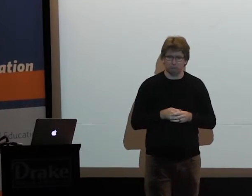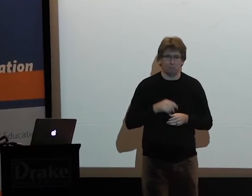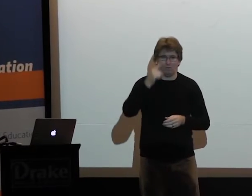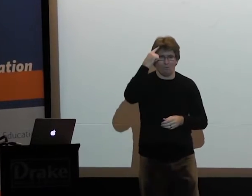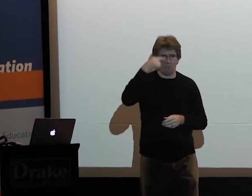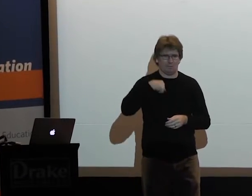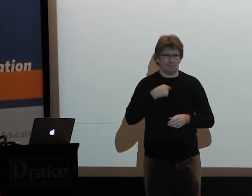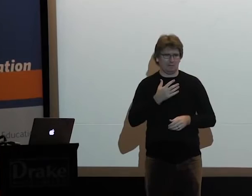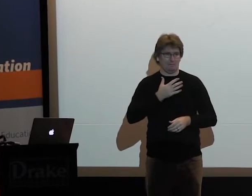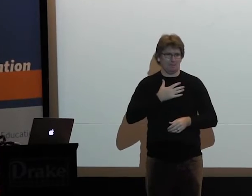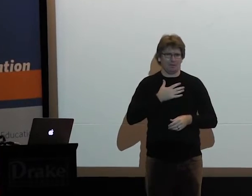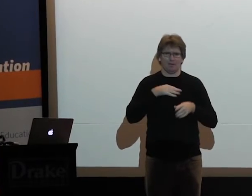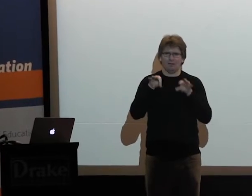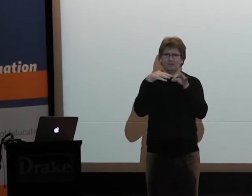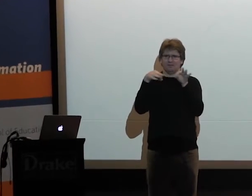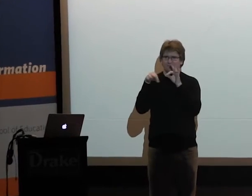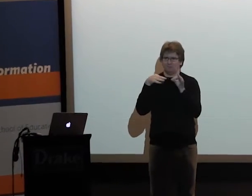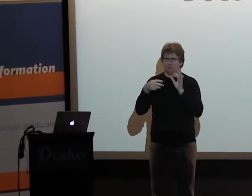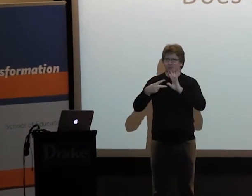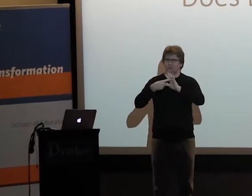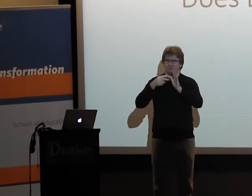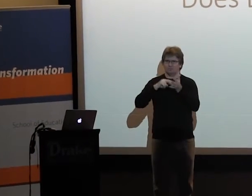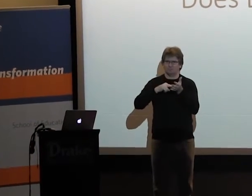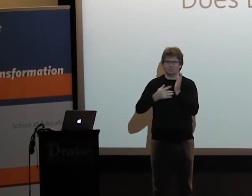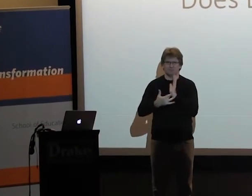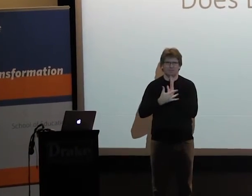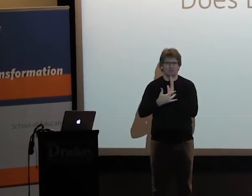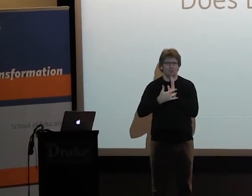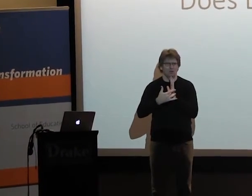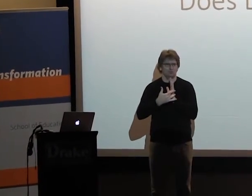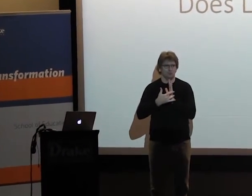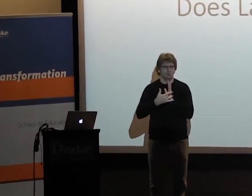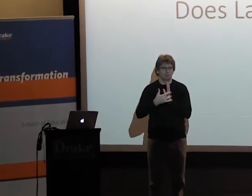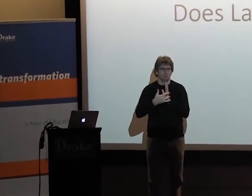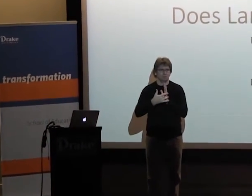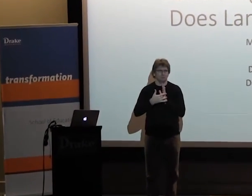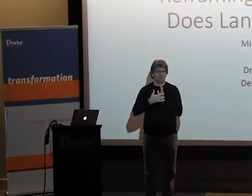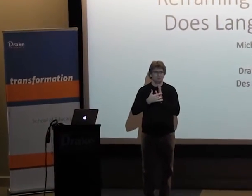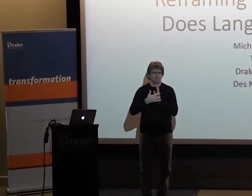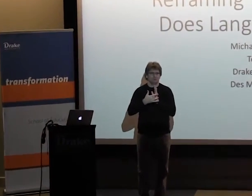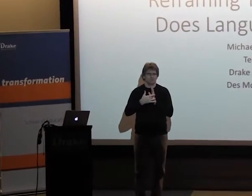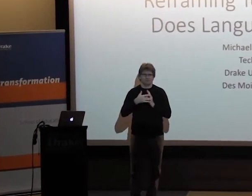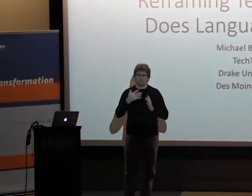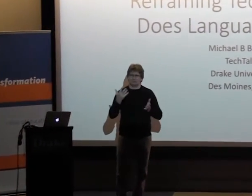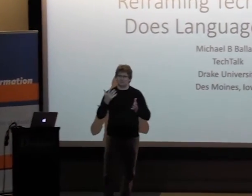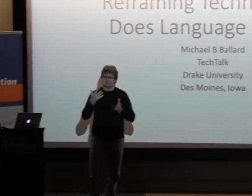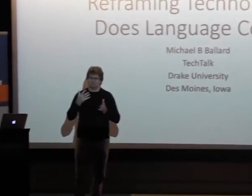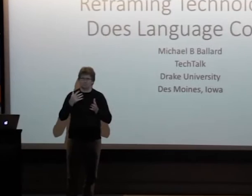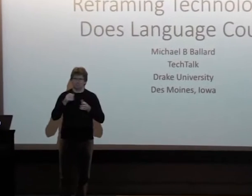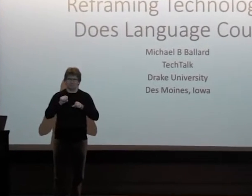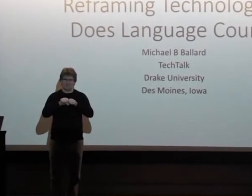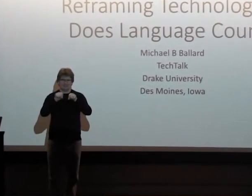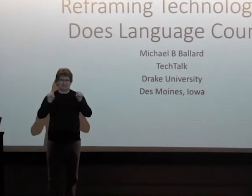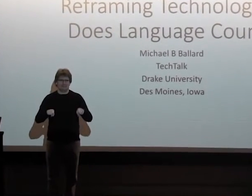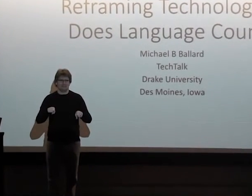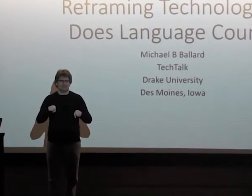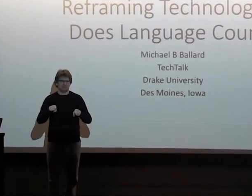What does technology mean? I'm going to share with you my personal definition of technology.